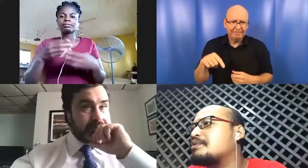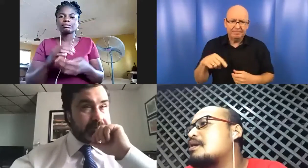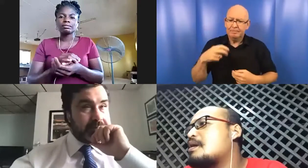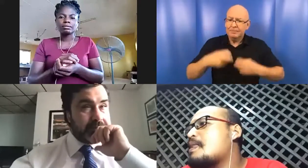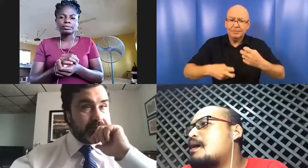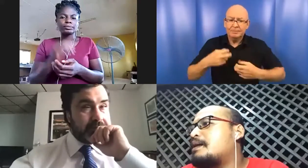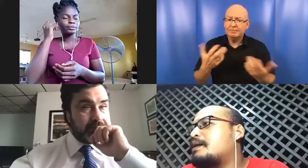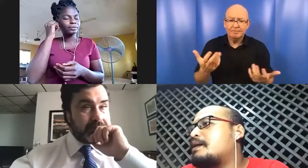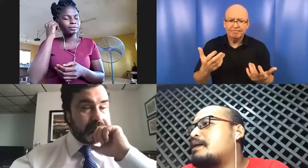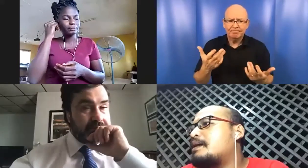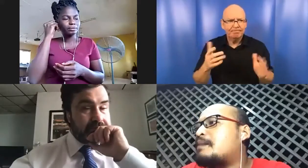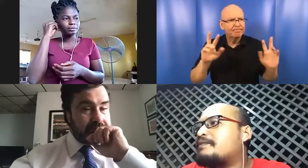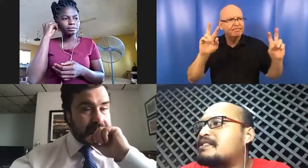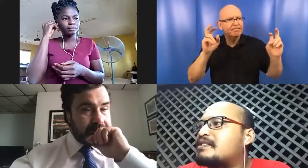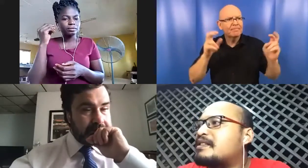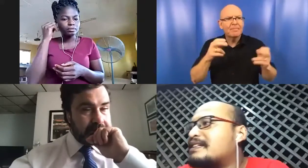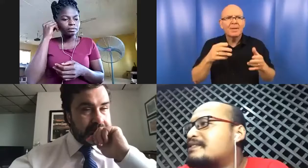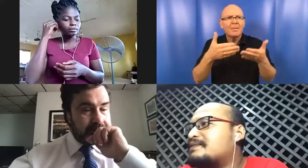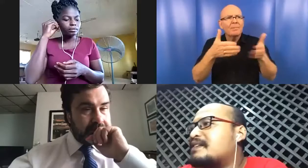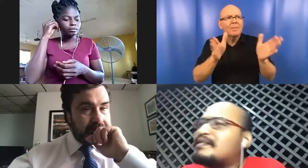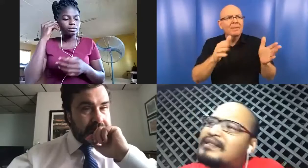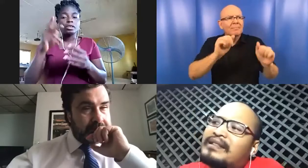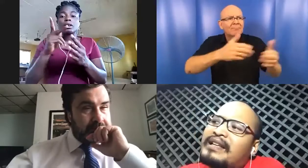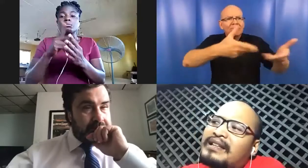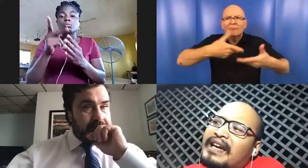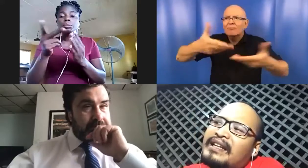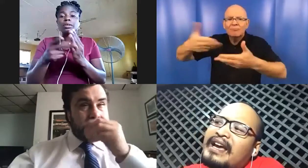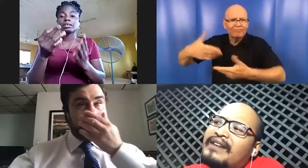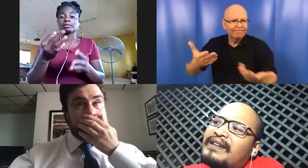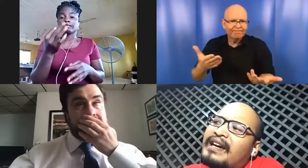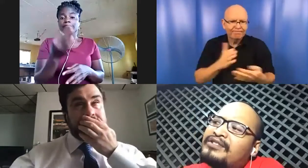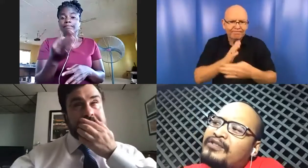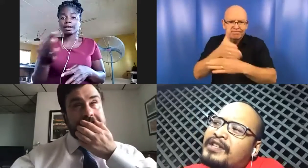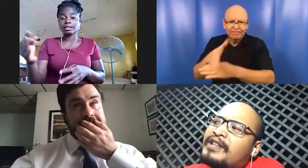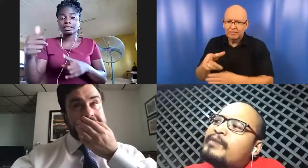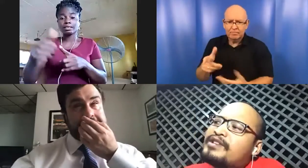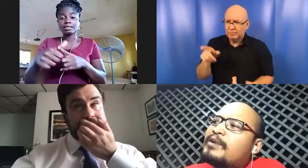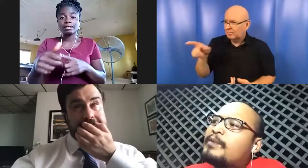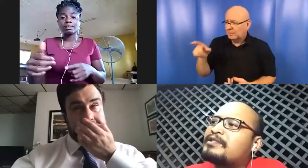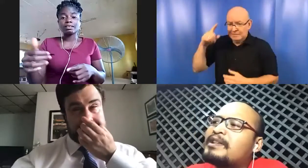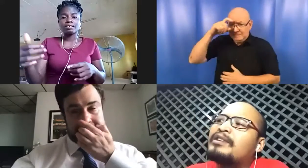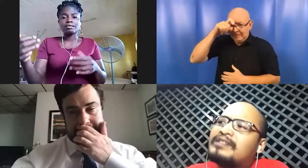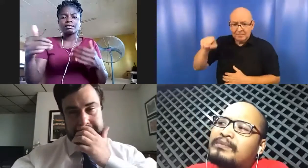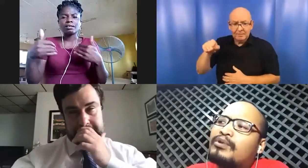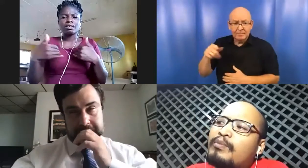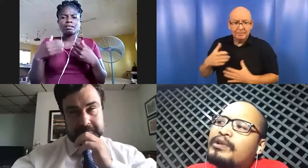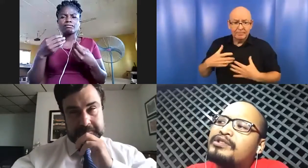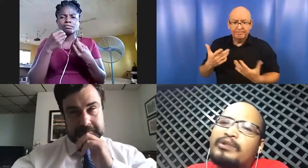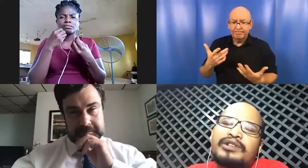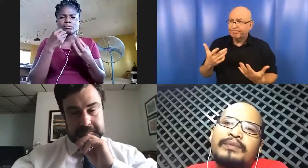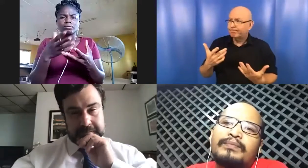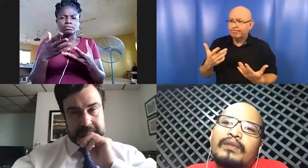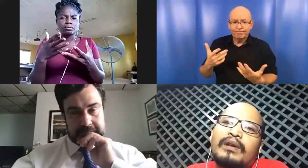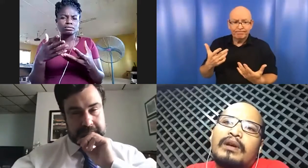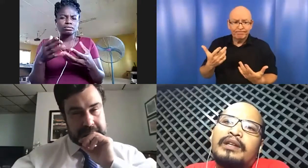issues. And in public facilities itself, that they have insufficient information for a person with autism to cope with the